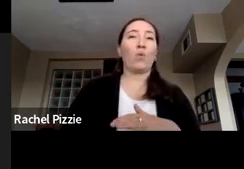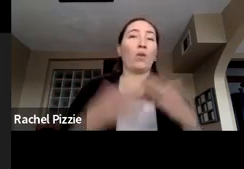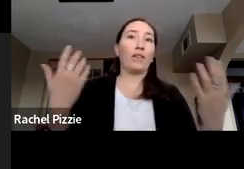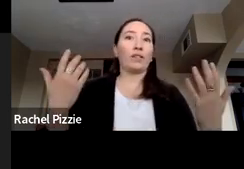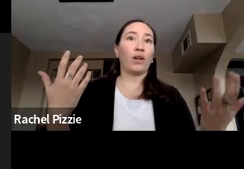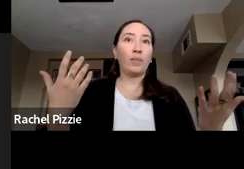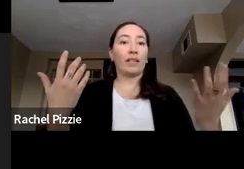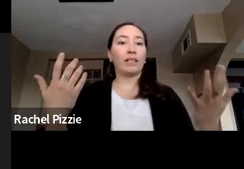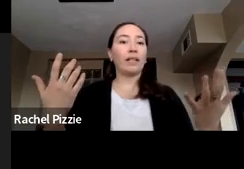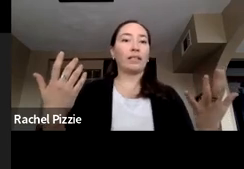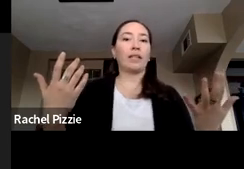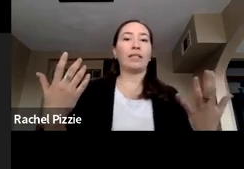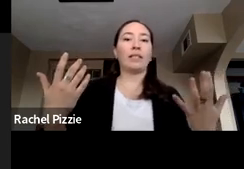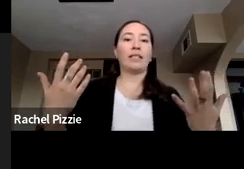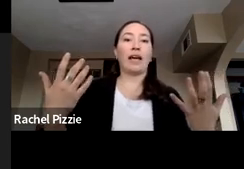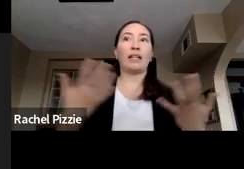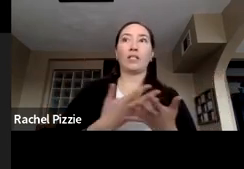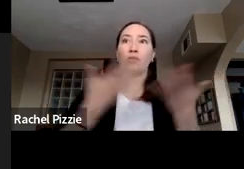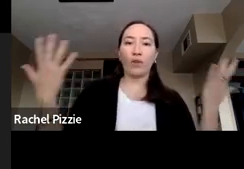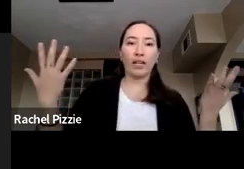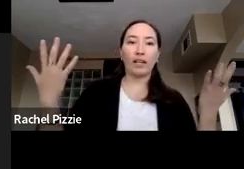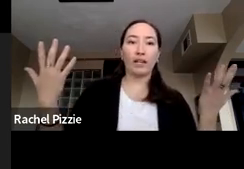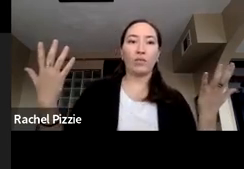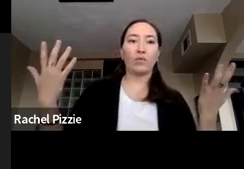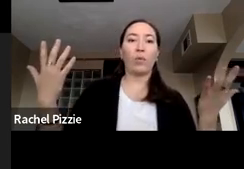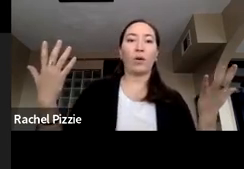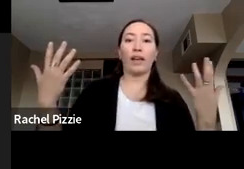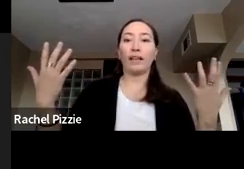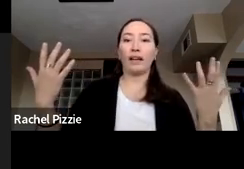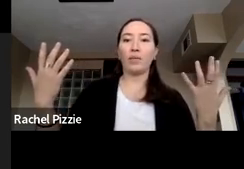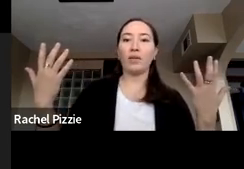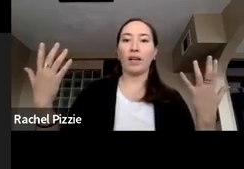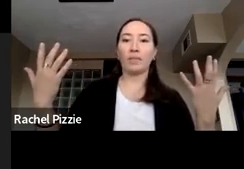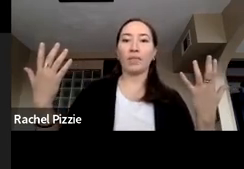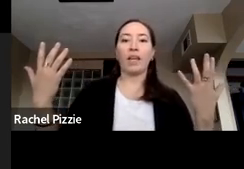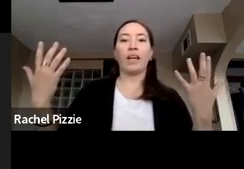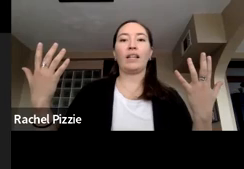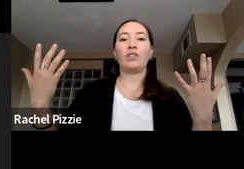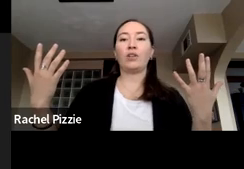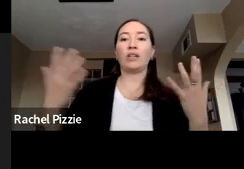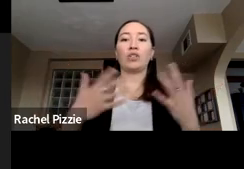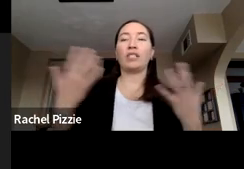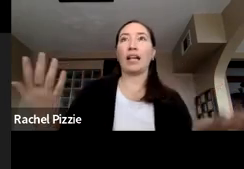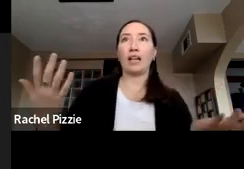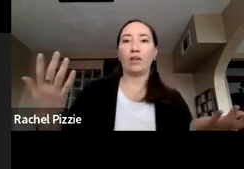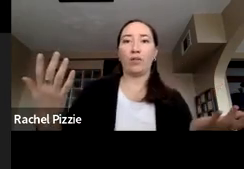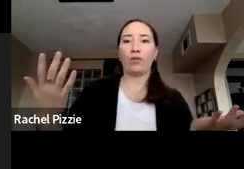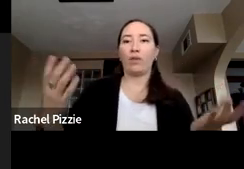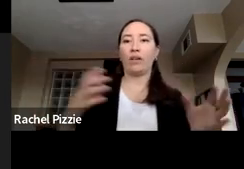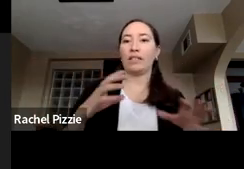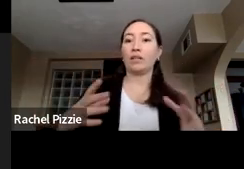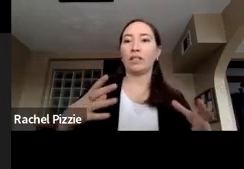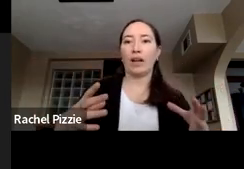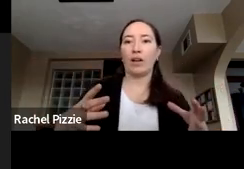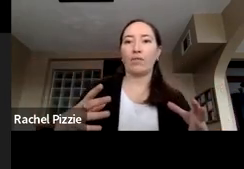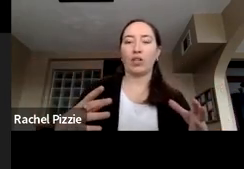And one thing that's great about that site license is that it's free for the Gallaudet community. And so you can just sign in through